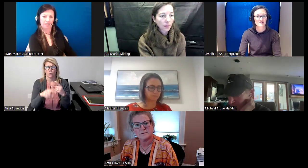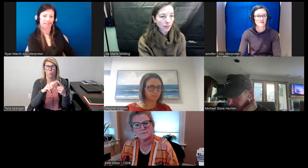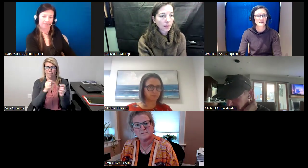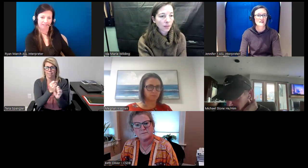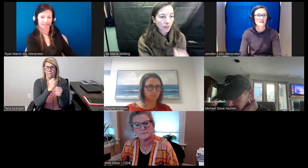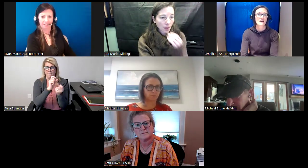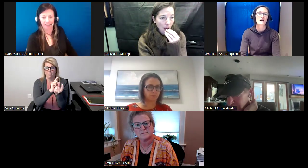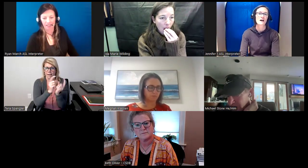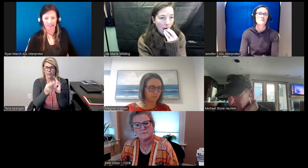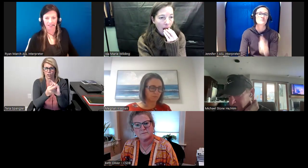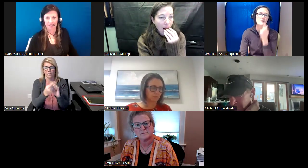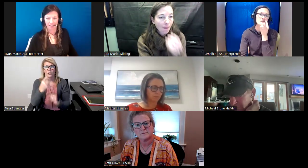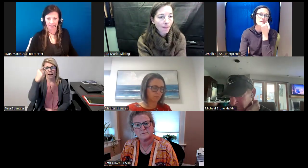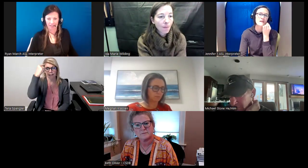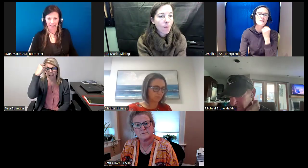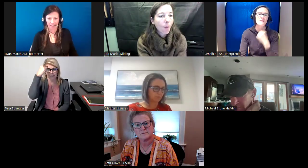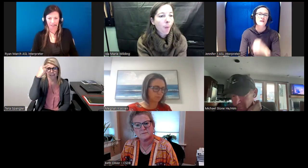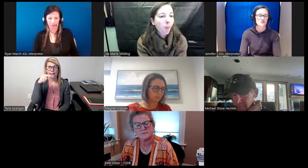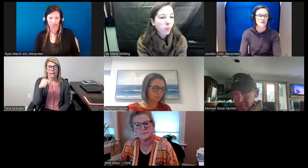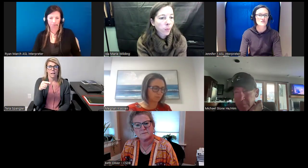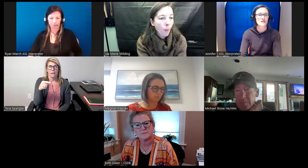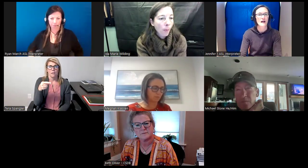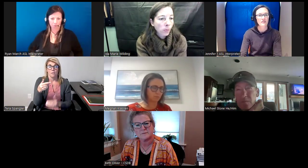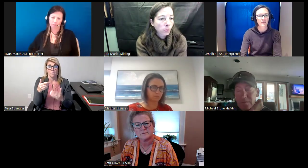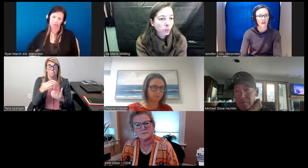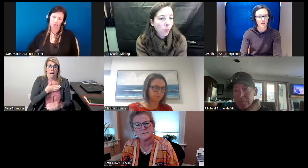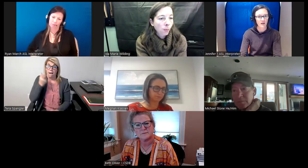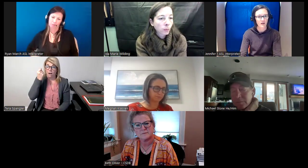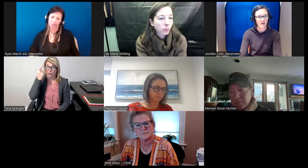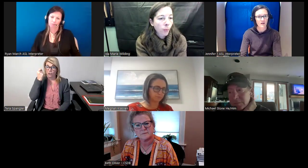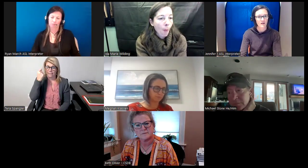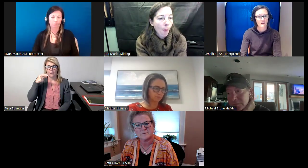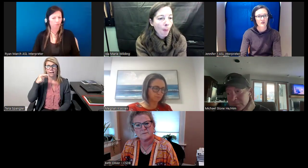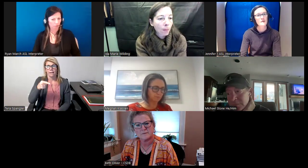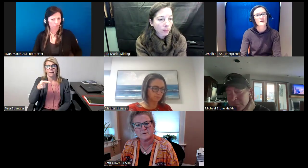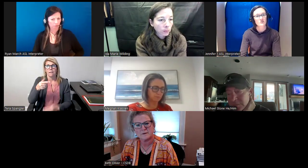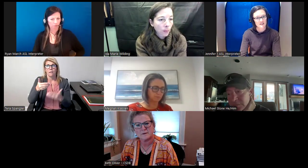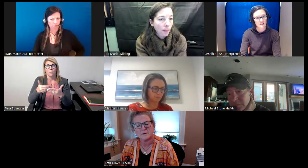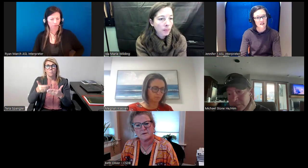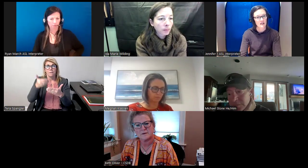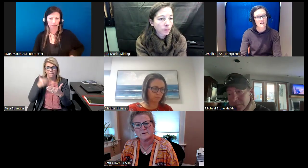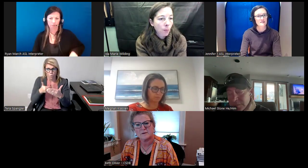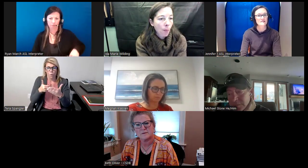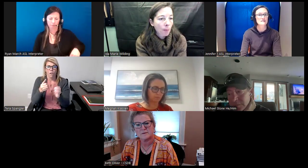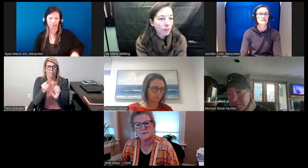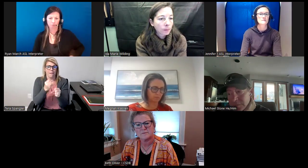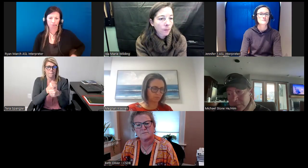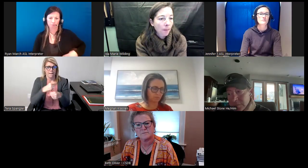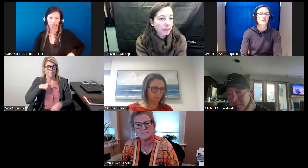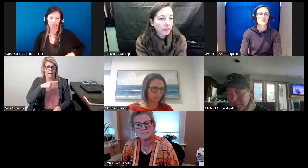2009-ish, is when they made that change. I think, well, my understanding